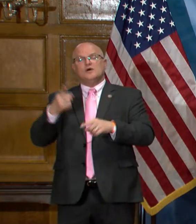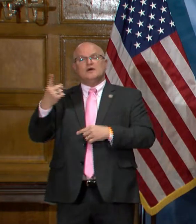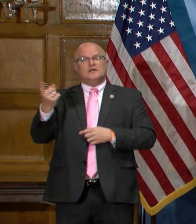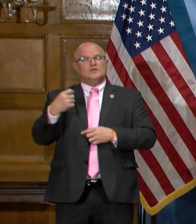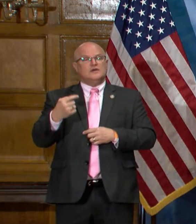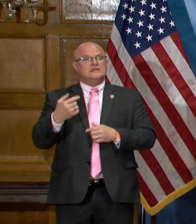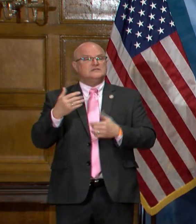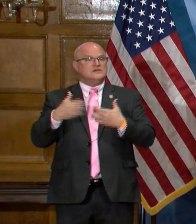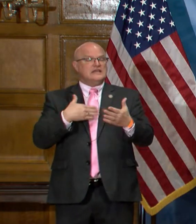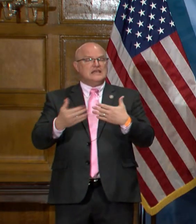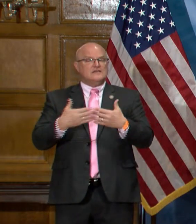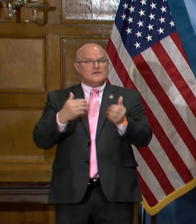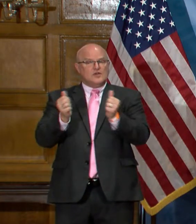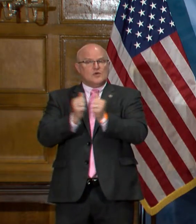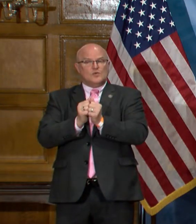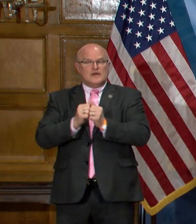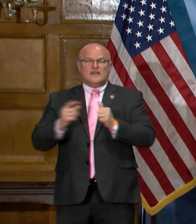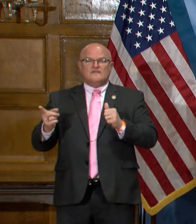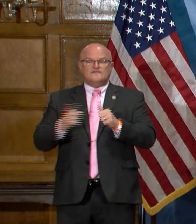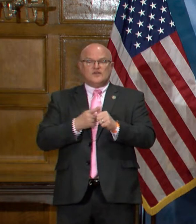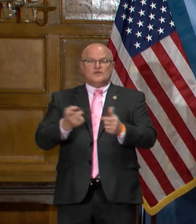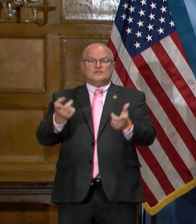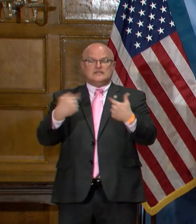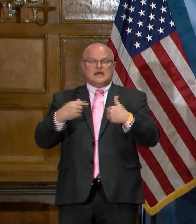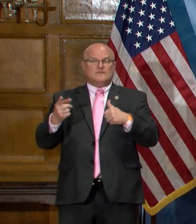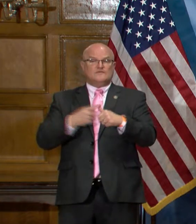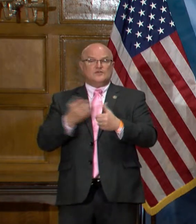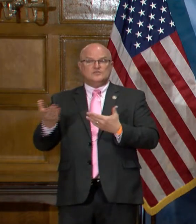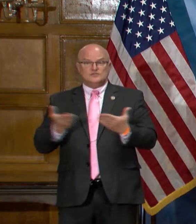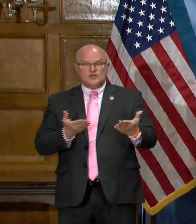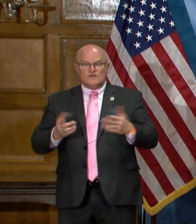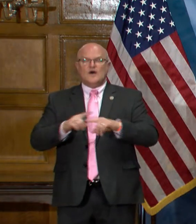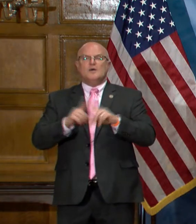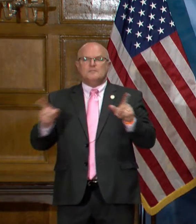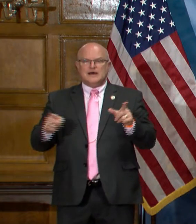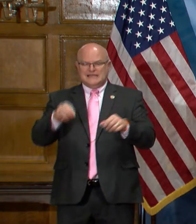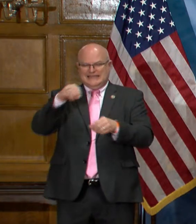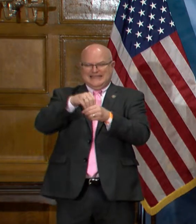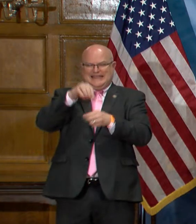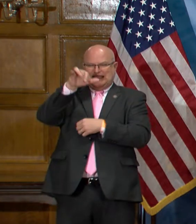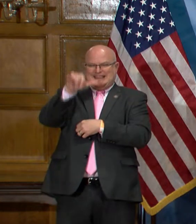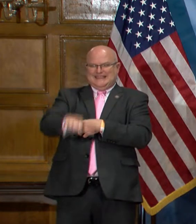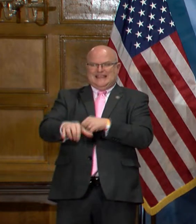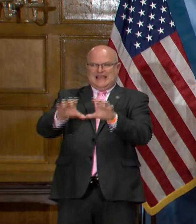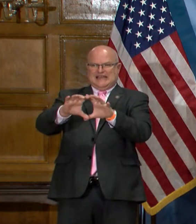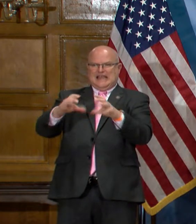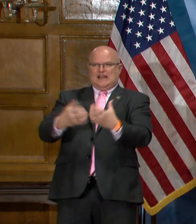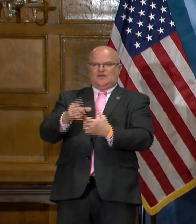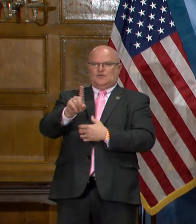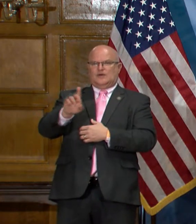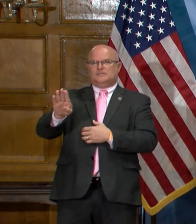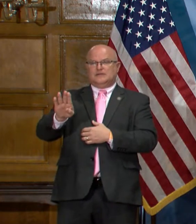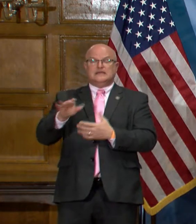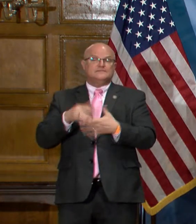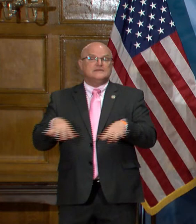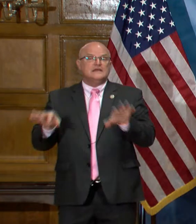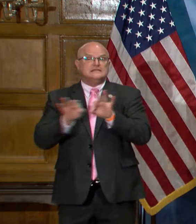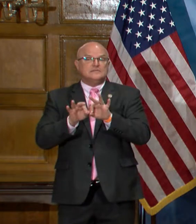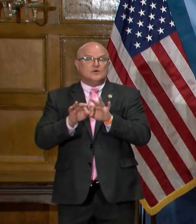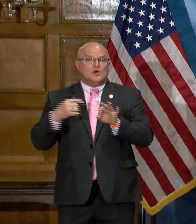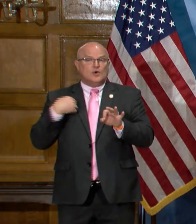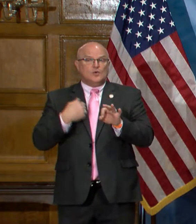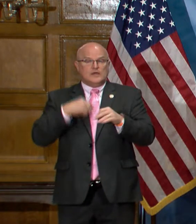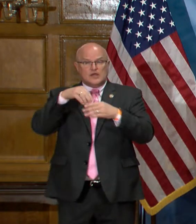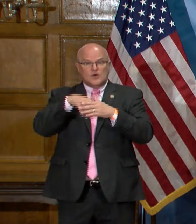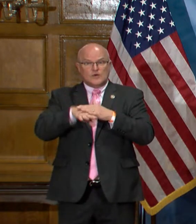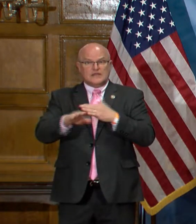question. So even with those, it's first come, first served, but it needs to be within that category. And that's important because as we